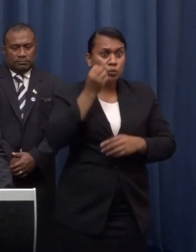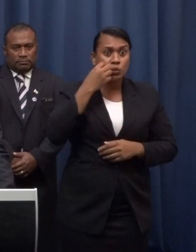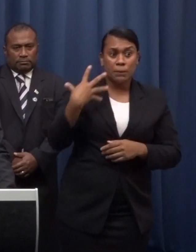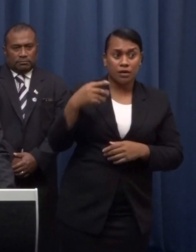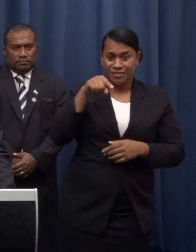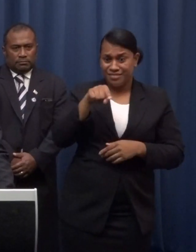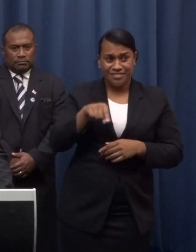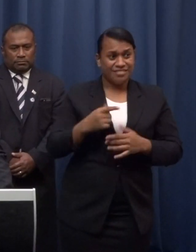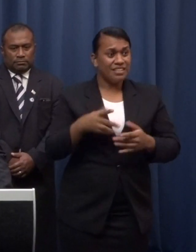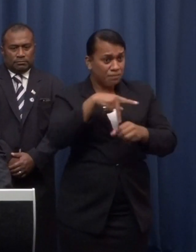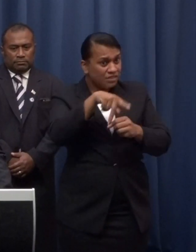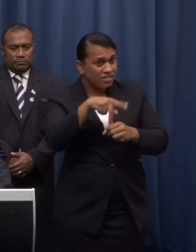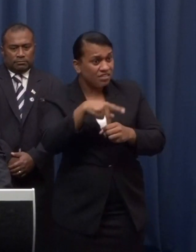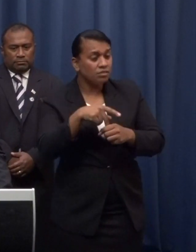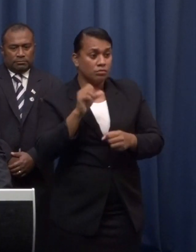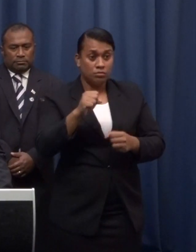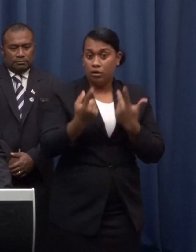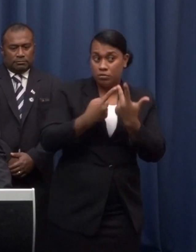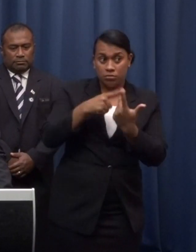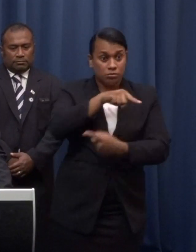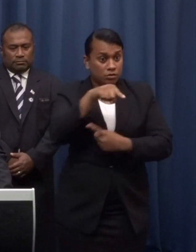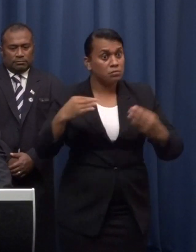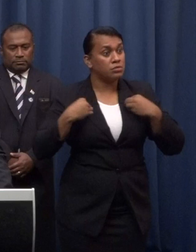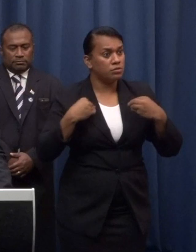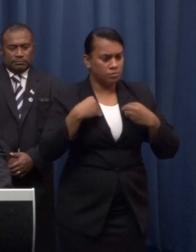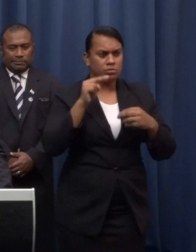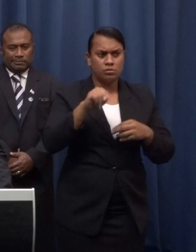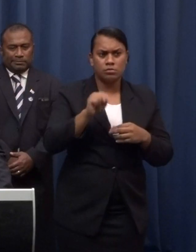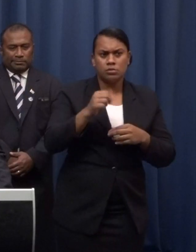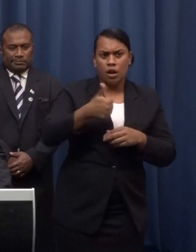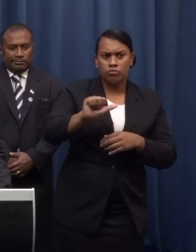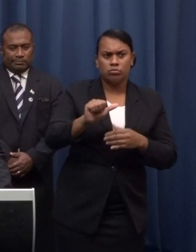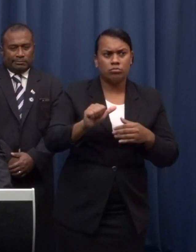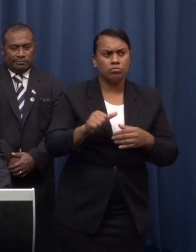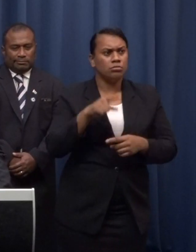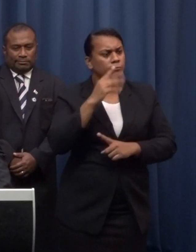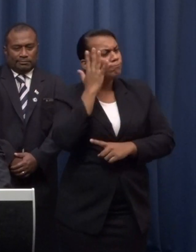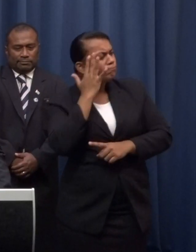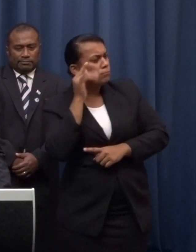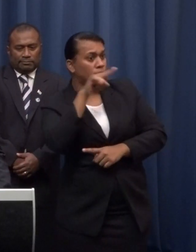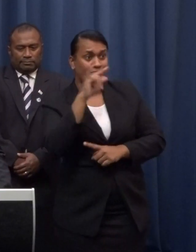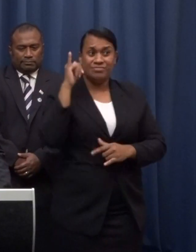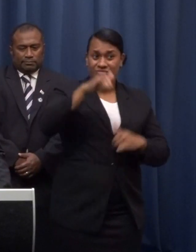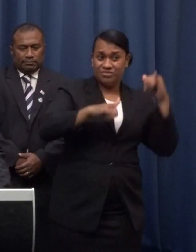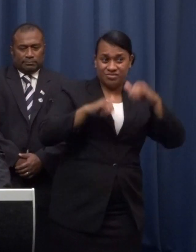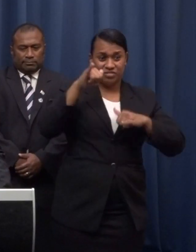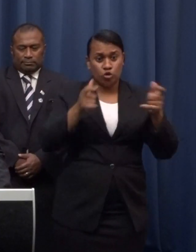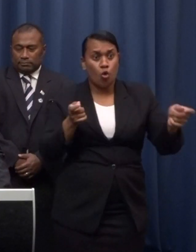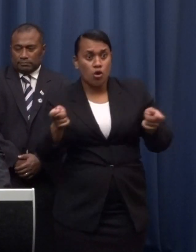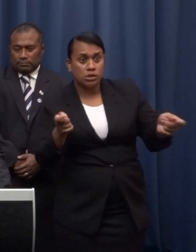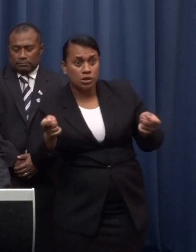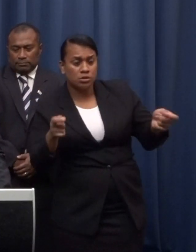businesses, which actually include air and rescue services, air traffic control services, civil aviation,